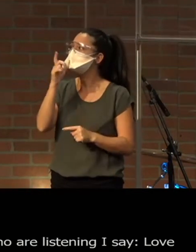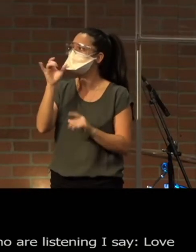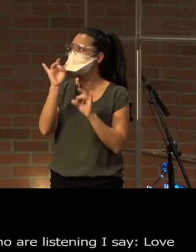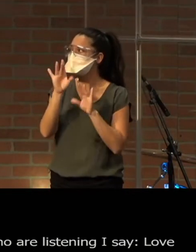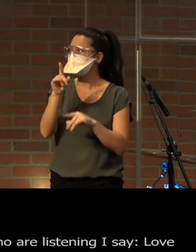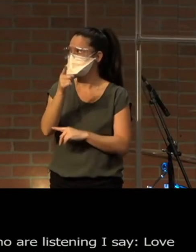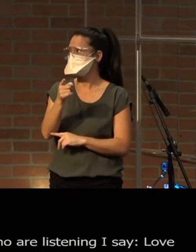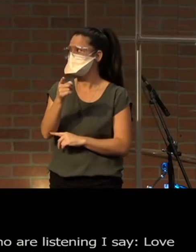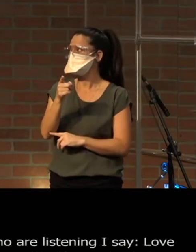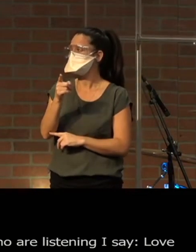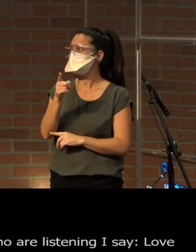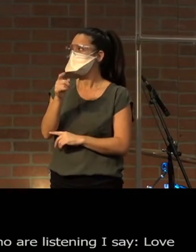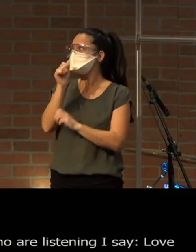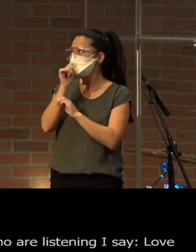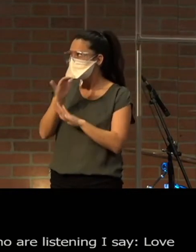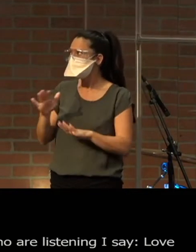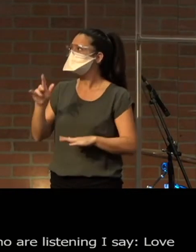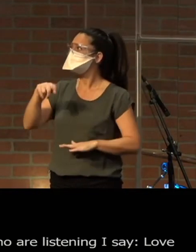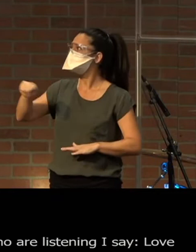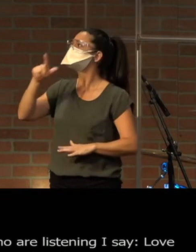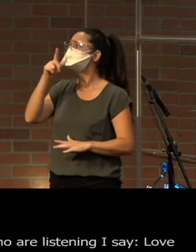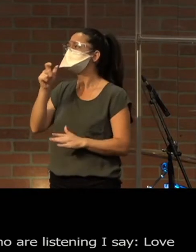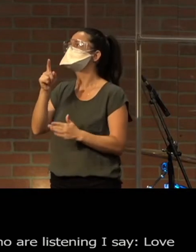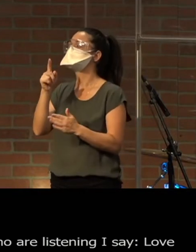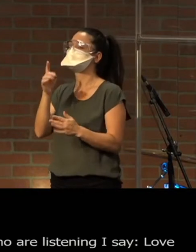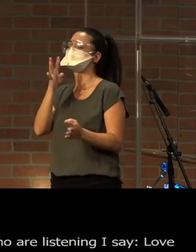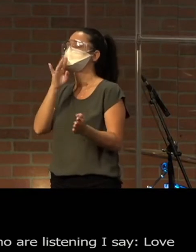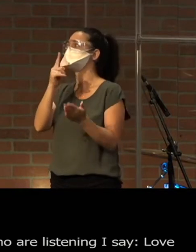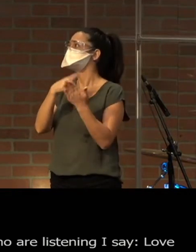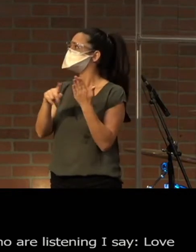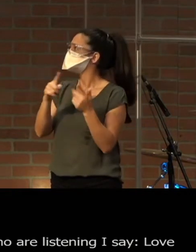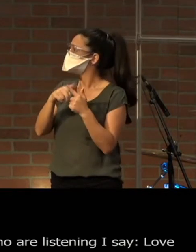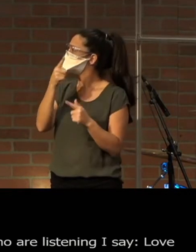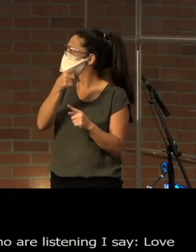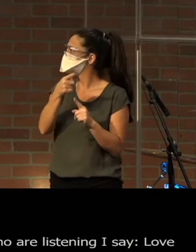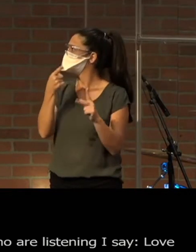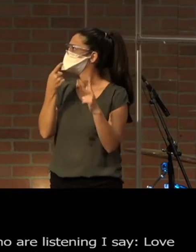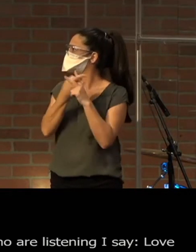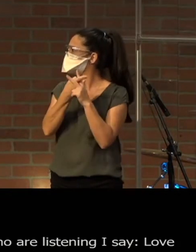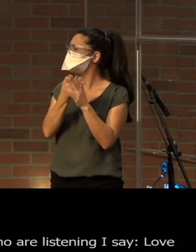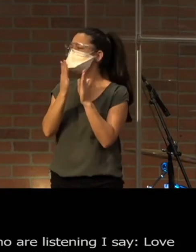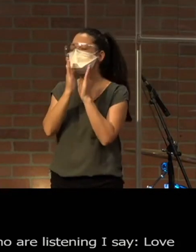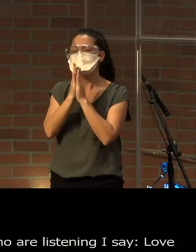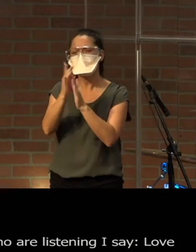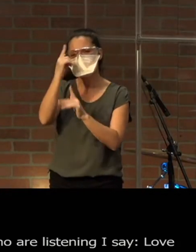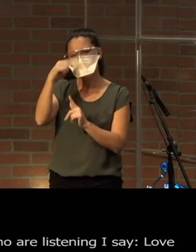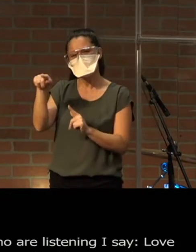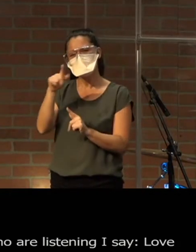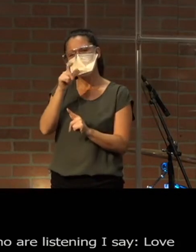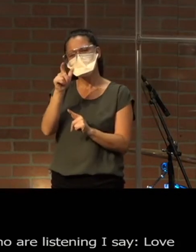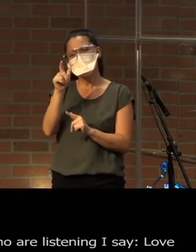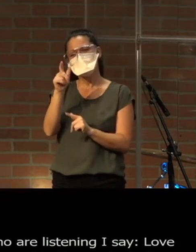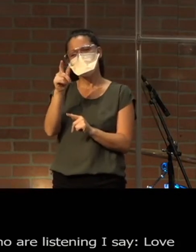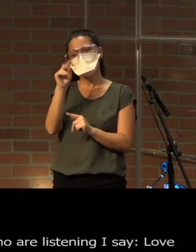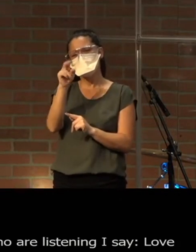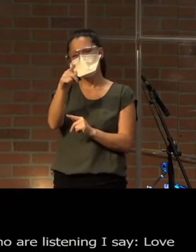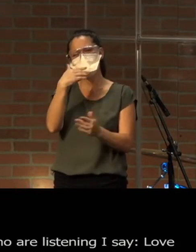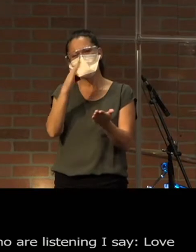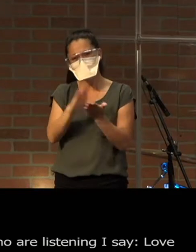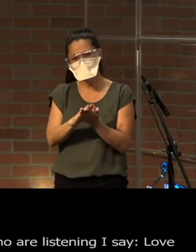you. Bless those who curse you. Pray for those who mistreat you. If someone slaps you on one